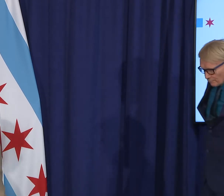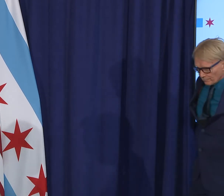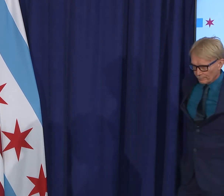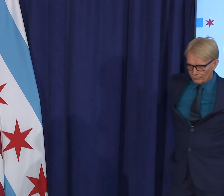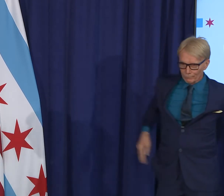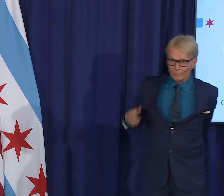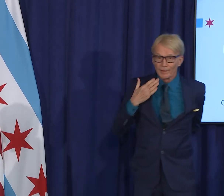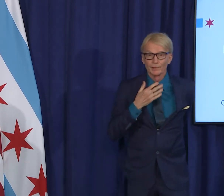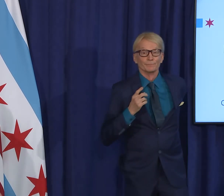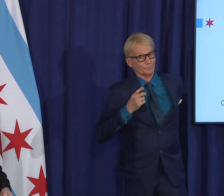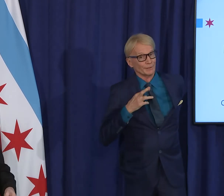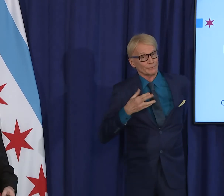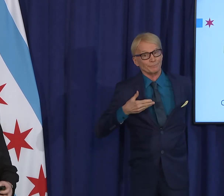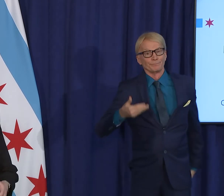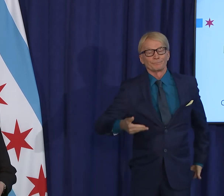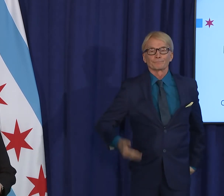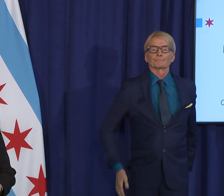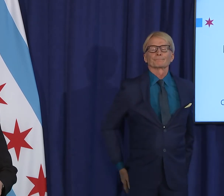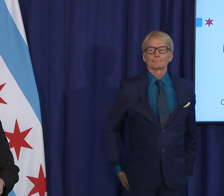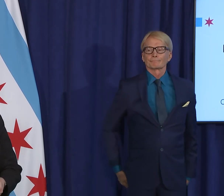Thank you, Doctor. Yep.